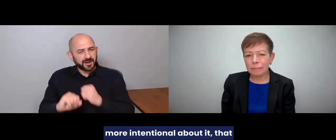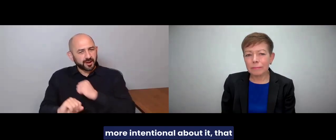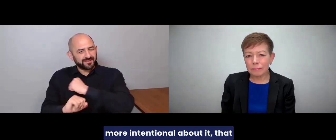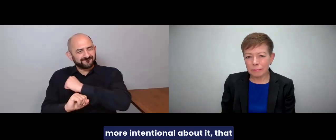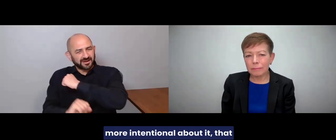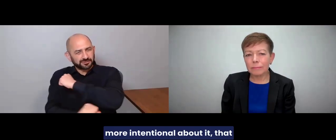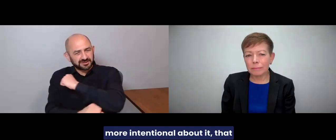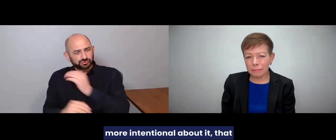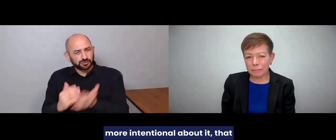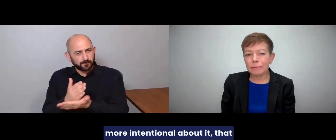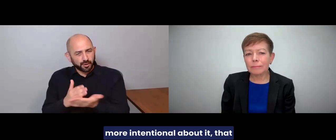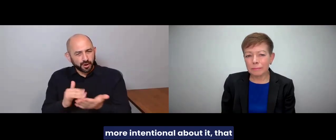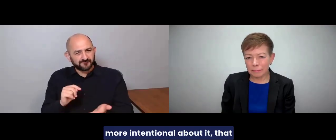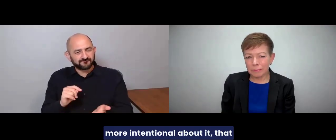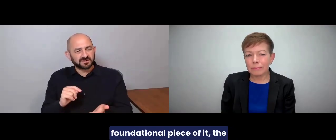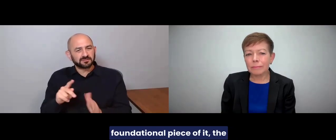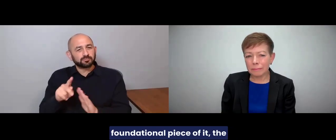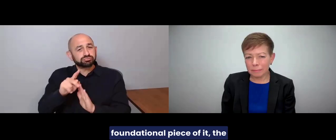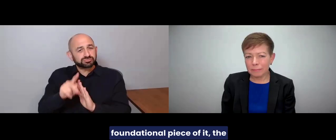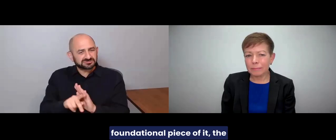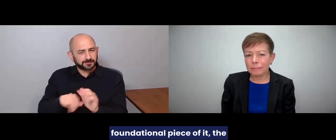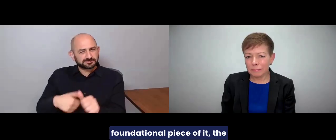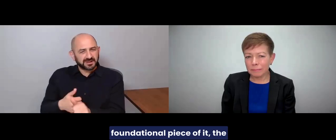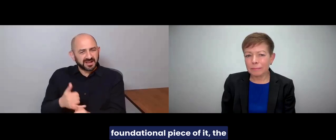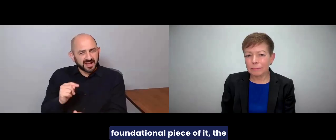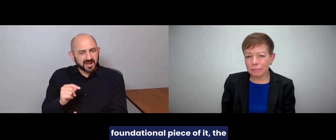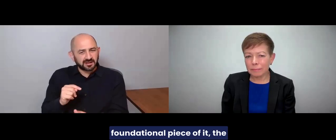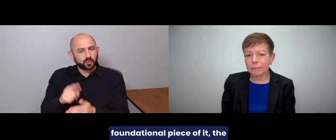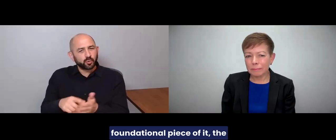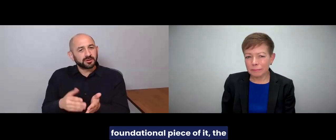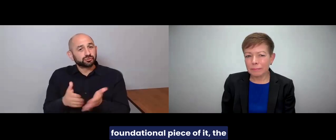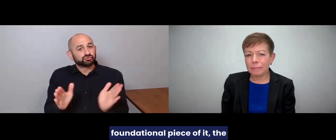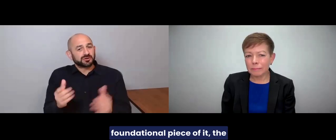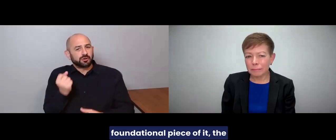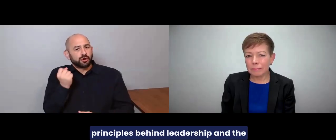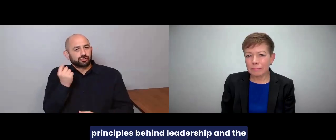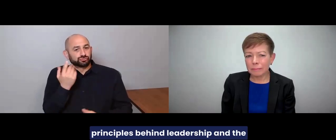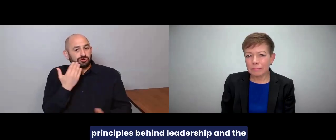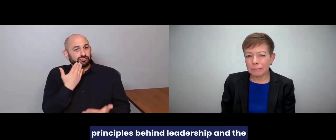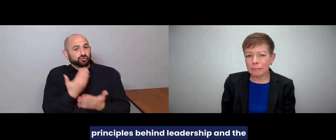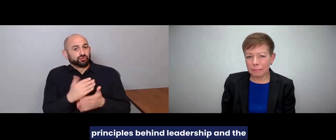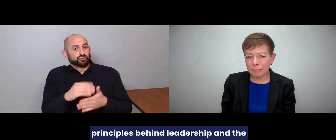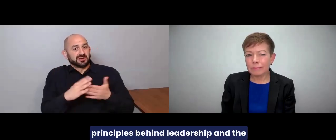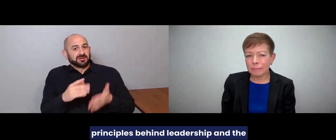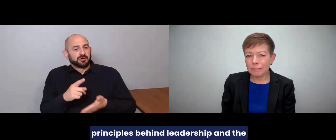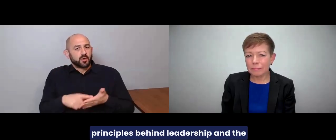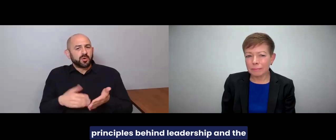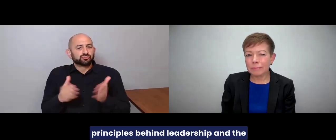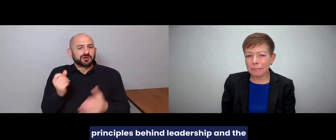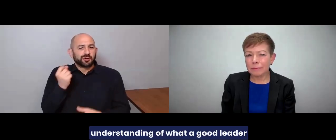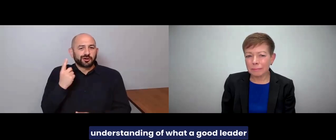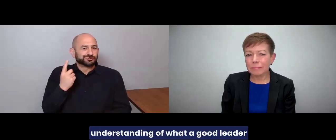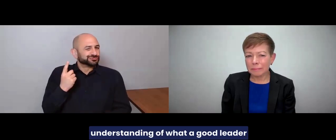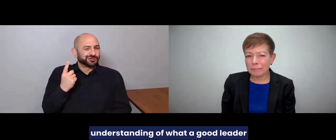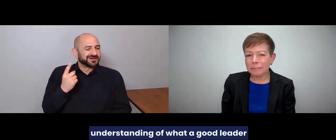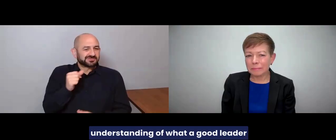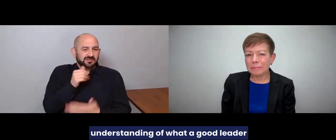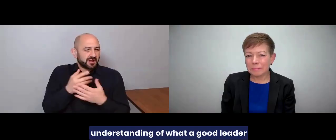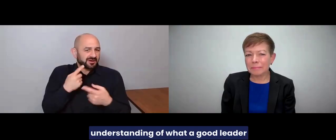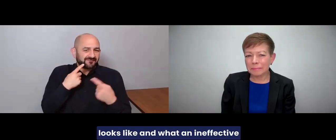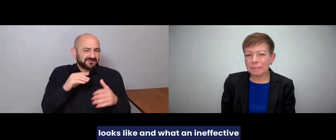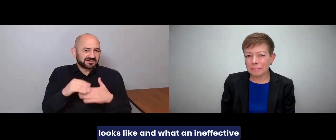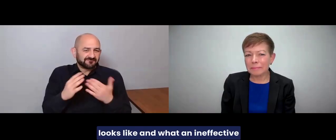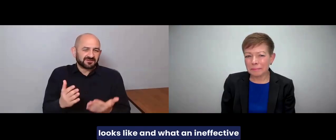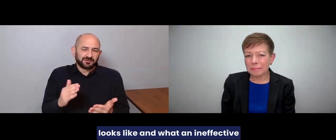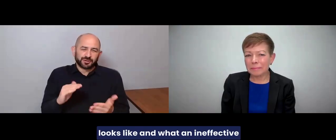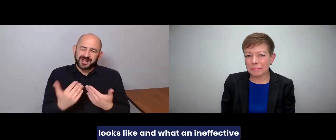more intentional about it, that foundational piece of it, the principles behind leadership and the understanding of what a good